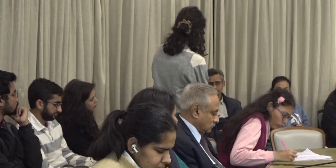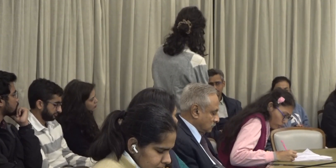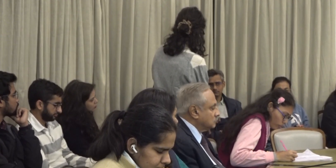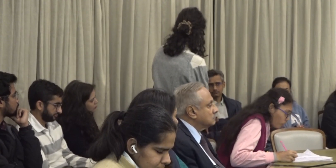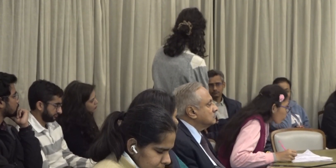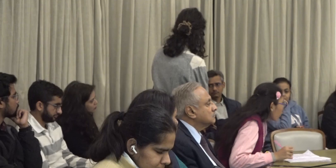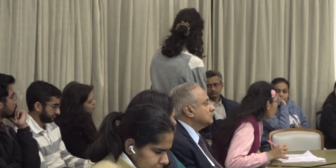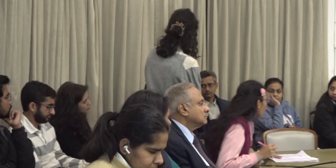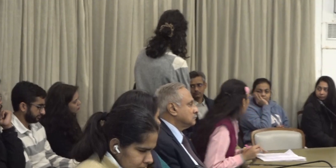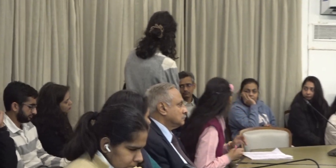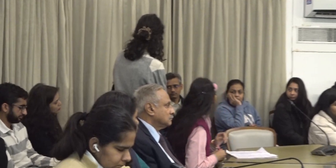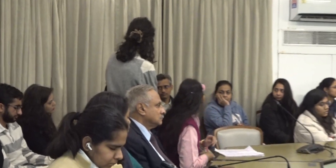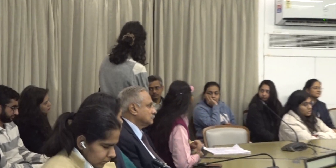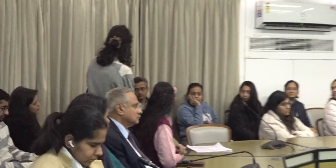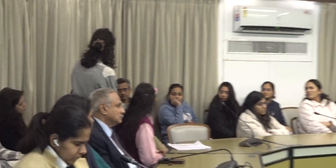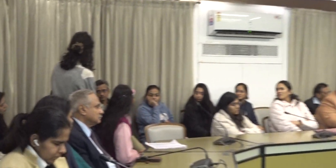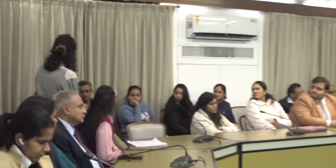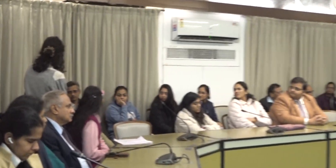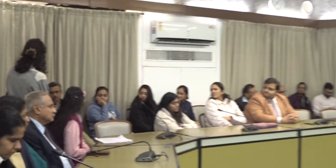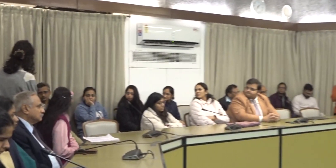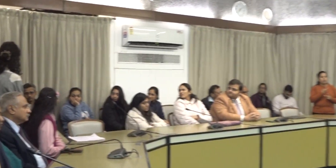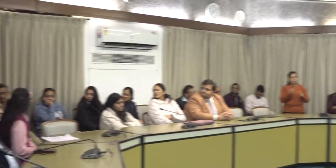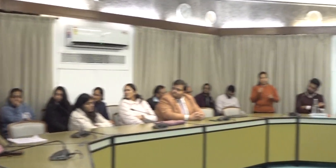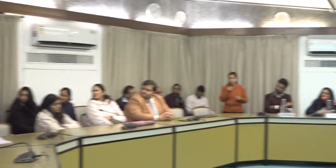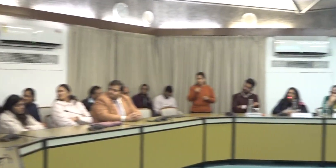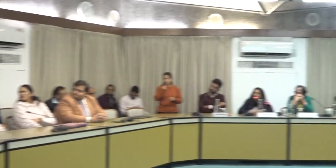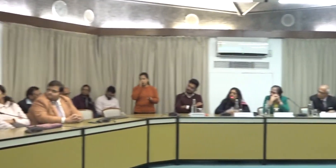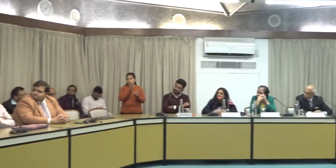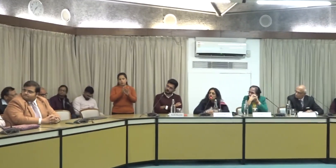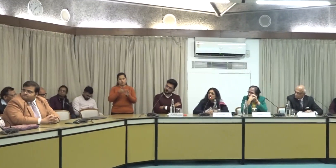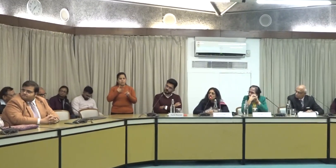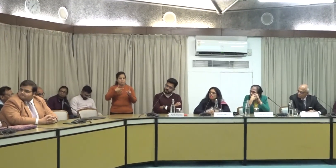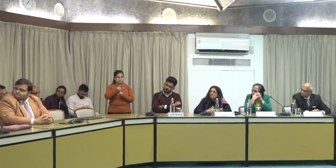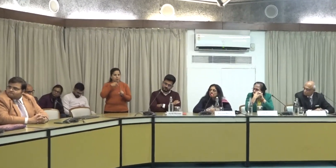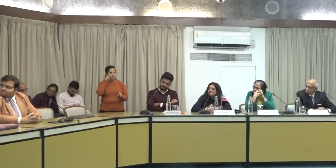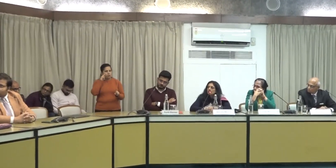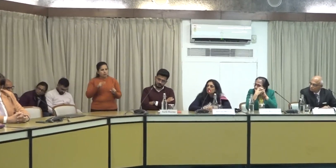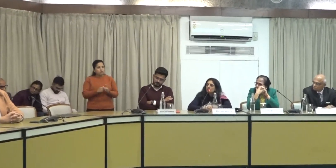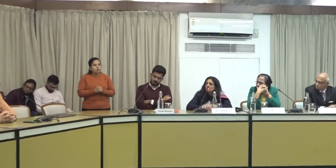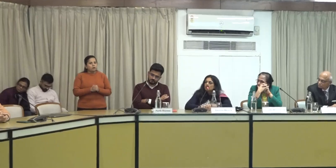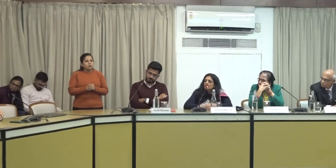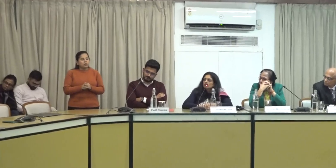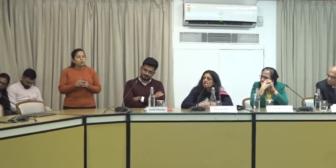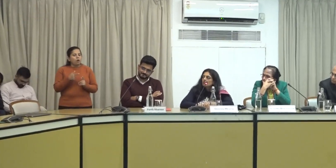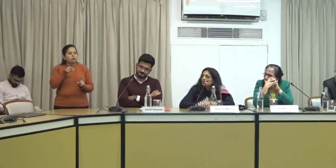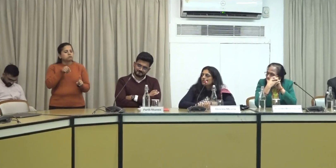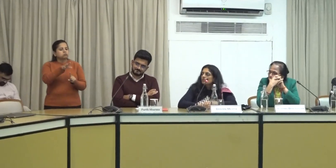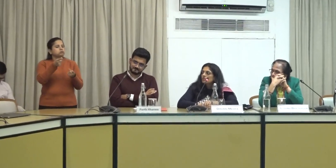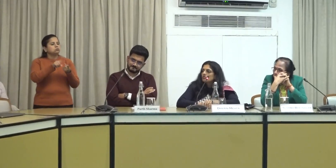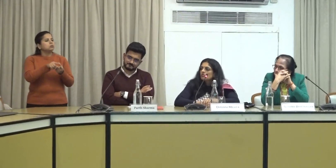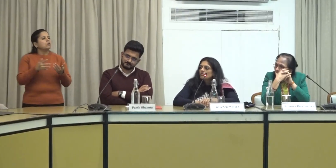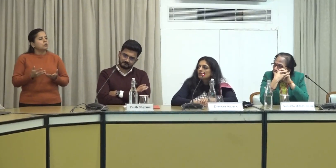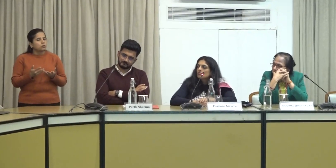for the suffering. The second, my issue is basically, I'm from the psychology background. what effect it is going